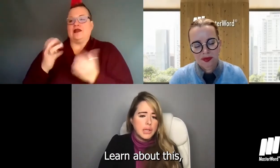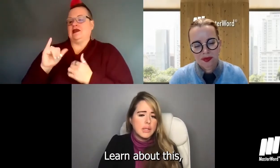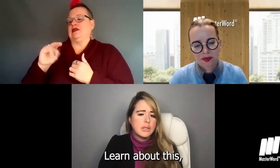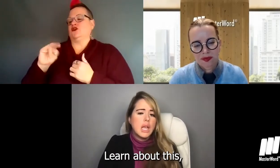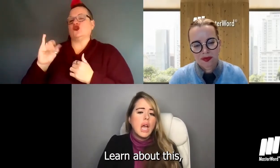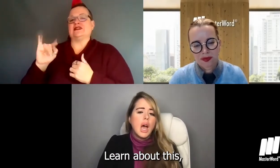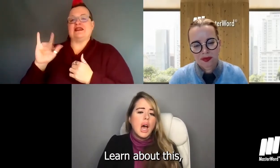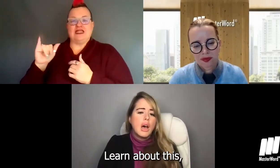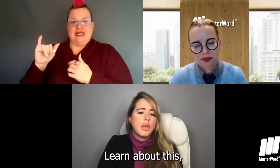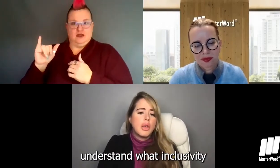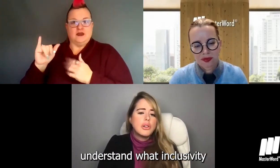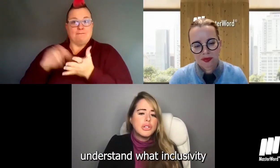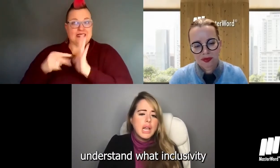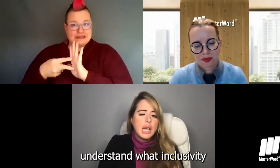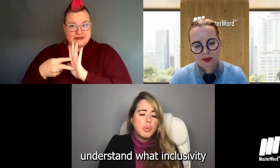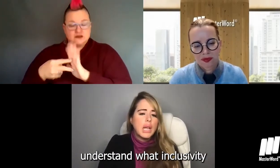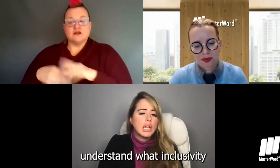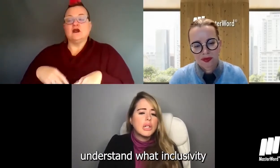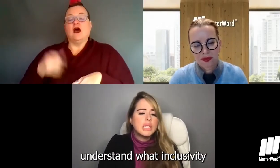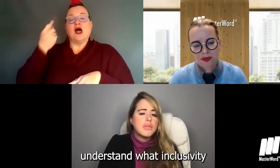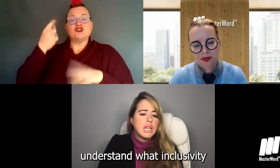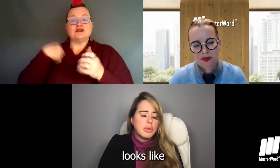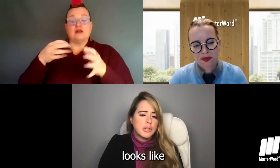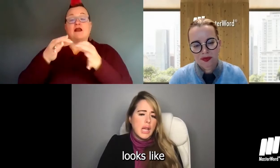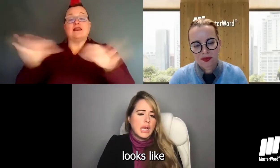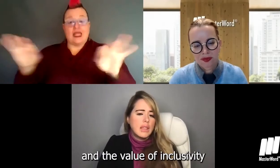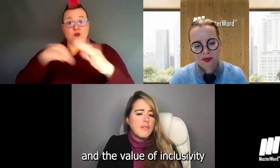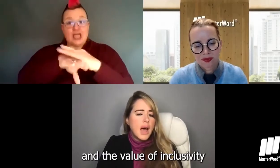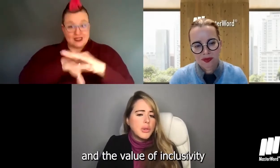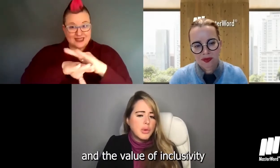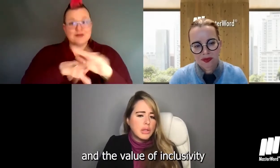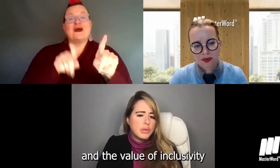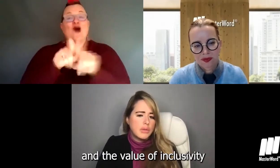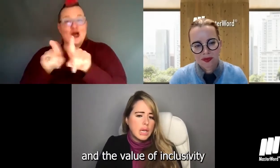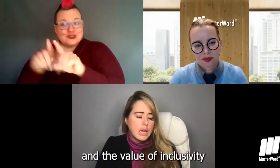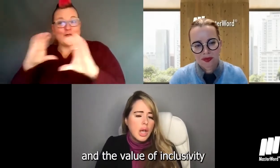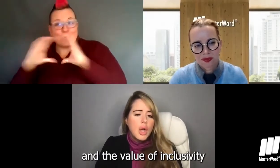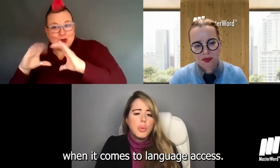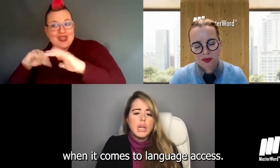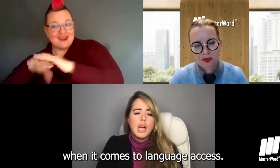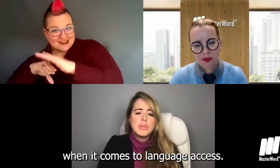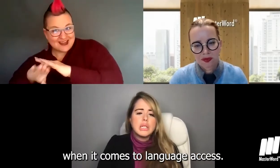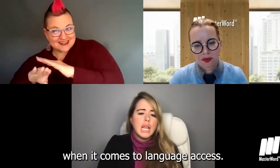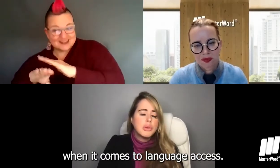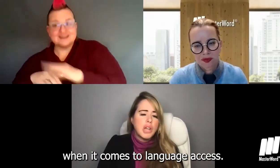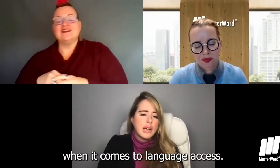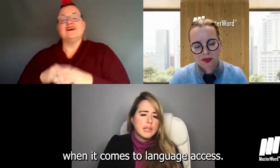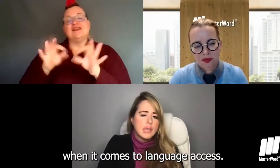this. Understand what inclusivity looks like and the value of inclusivity. When it comes to language access.